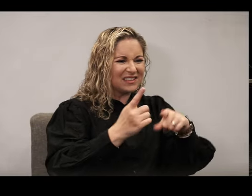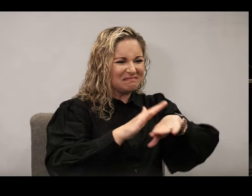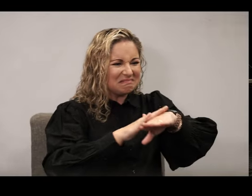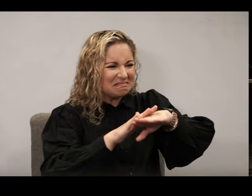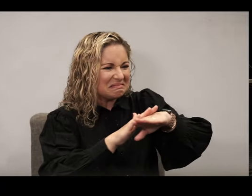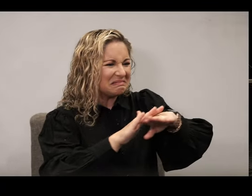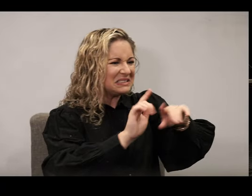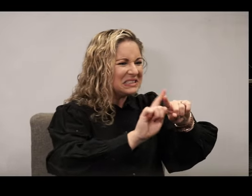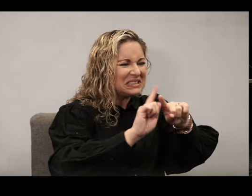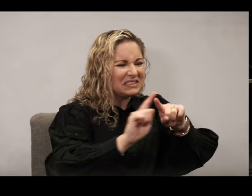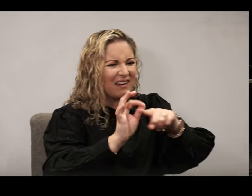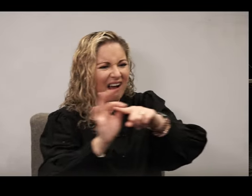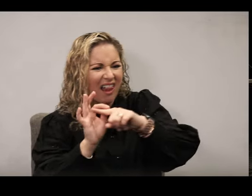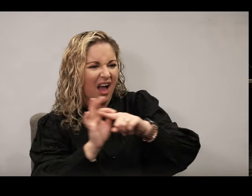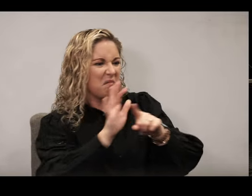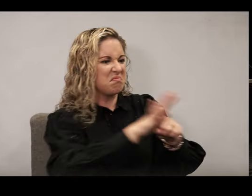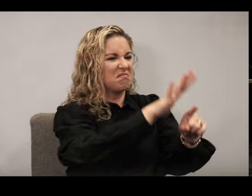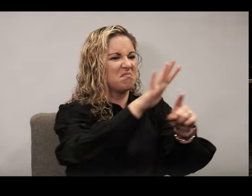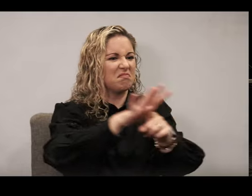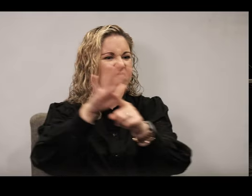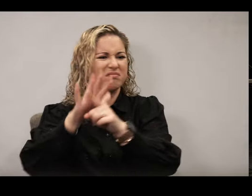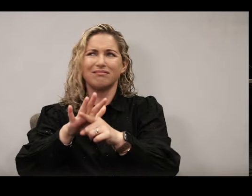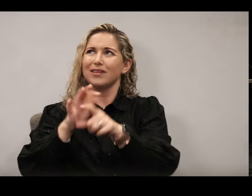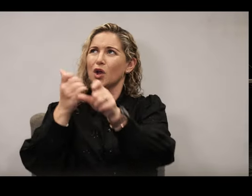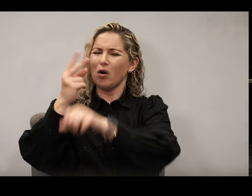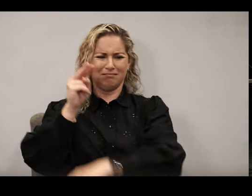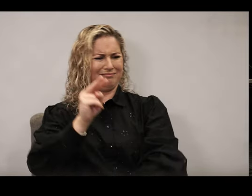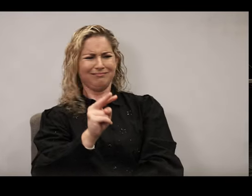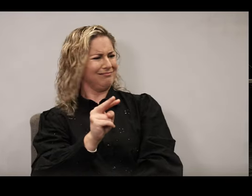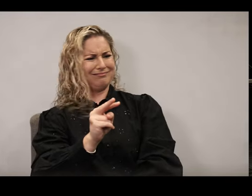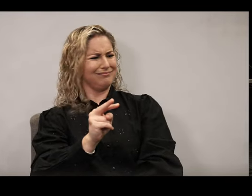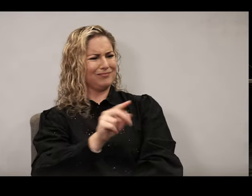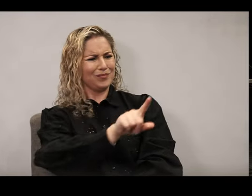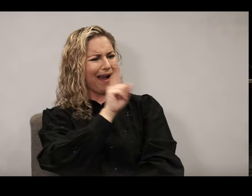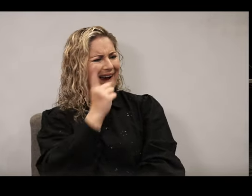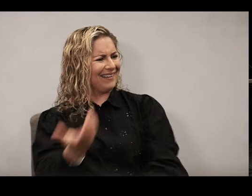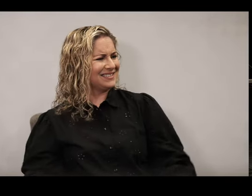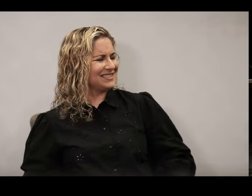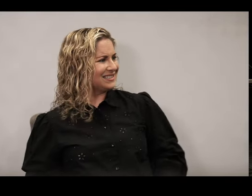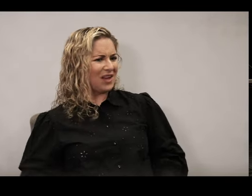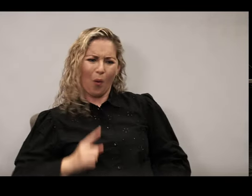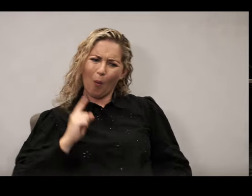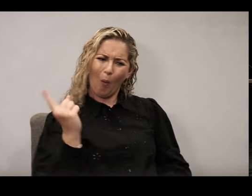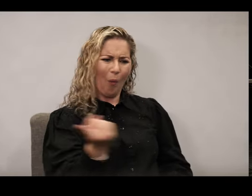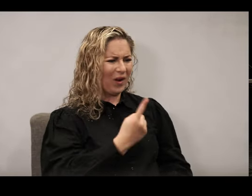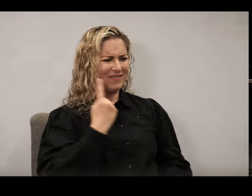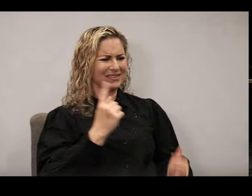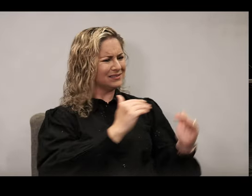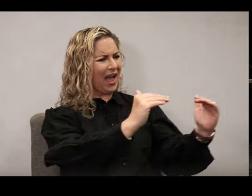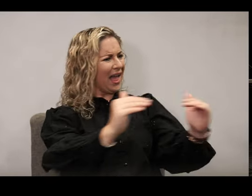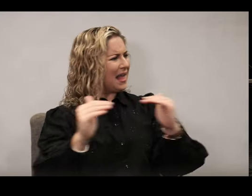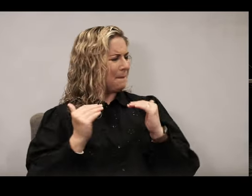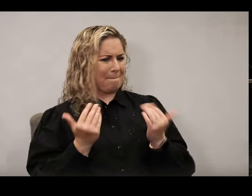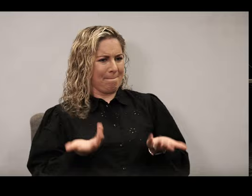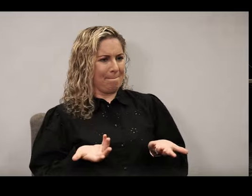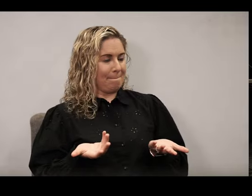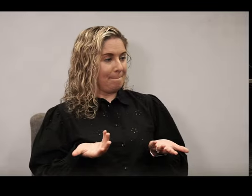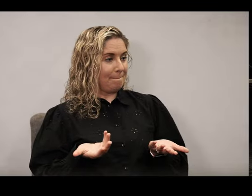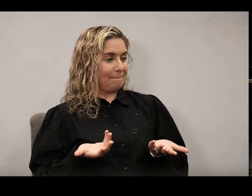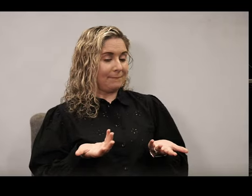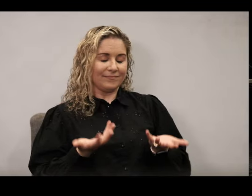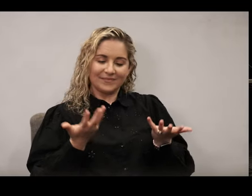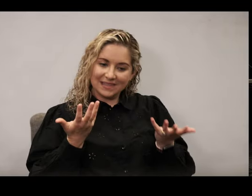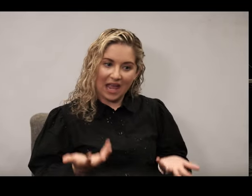every tribe and colour and nation and race, utterly equal in worth and dignity. Now, there will be things in every culture that